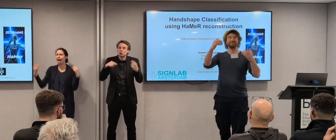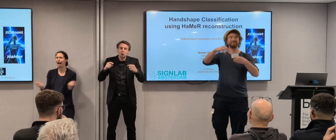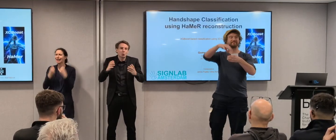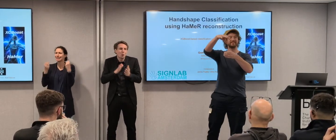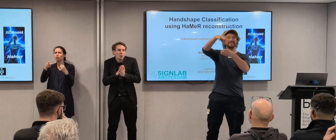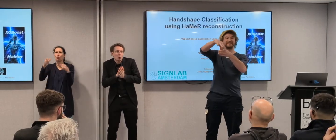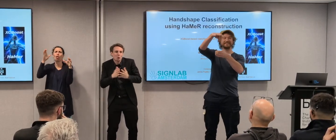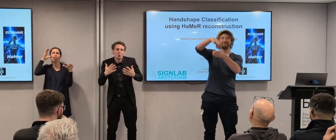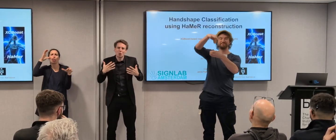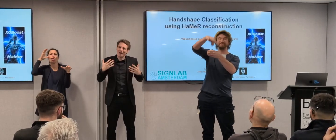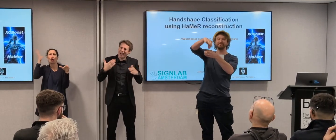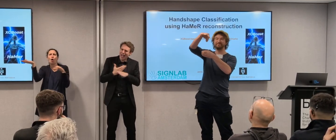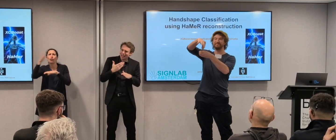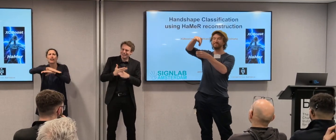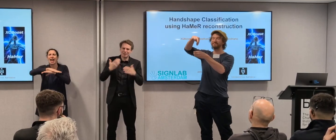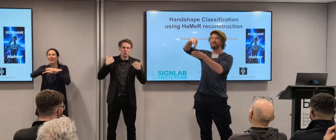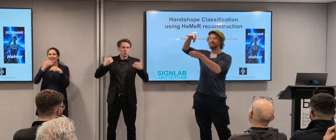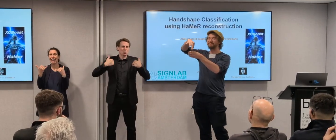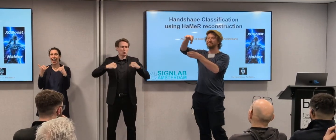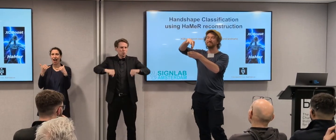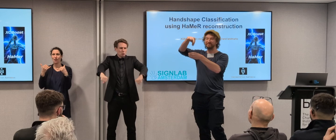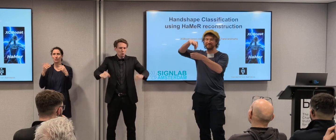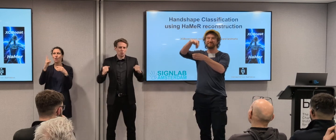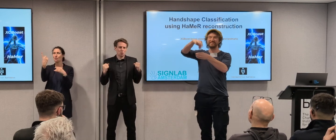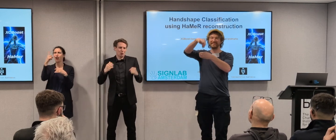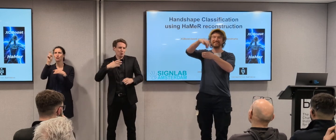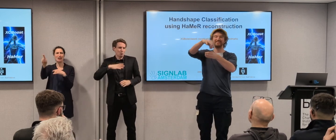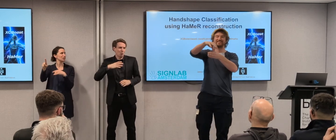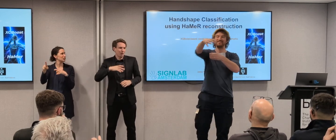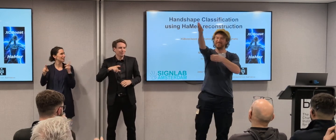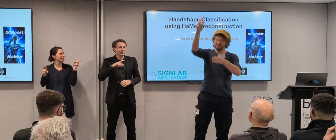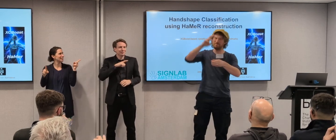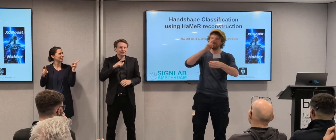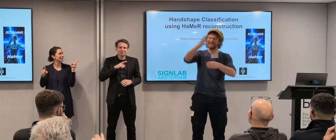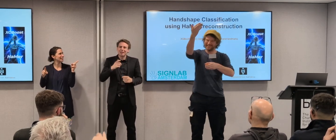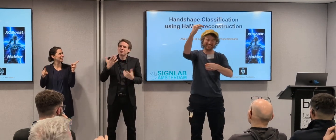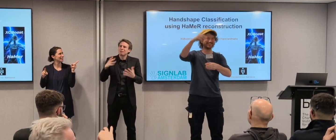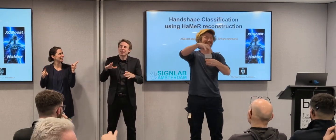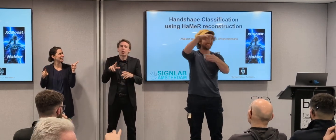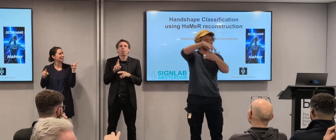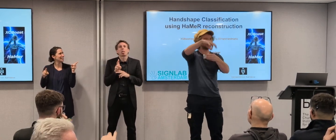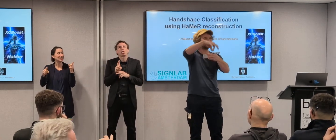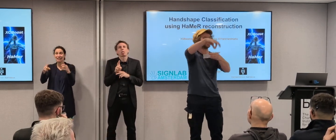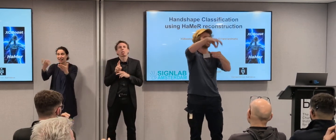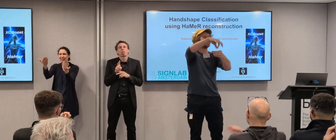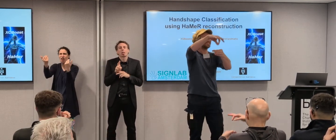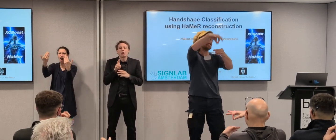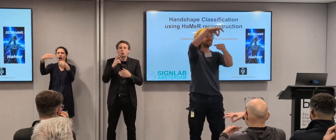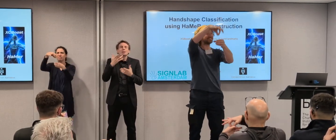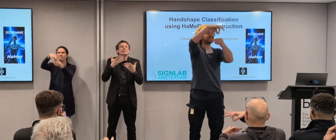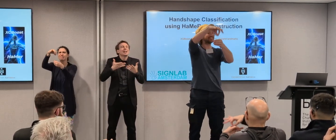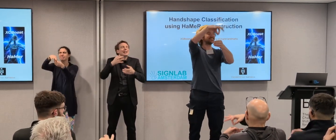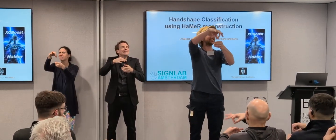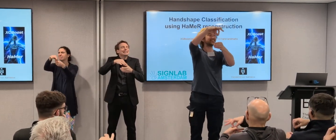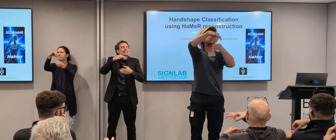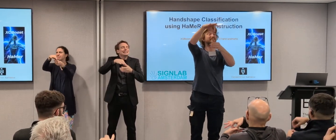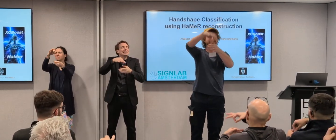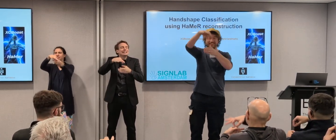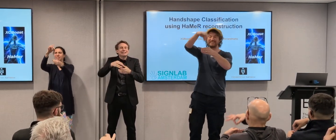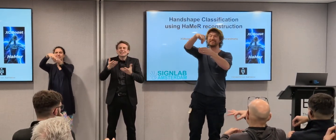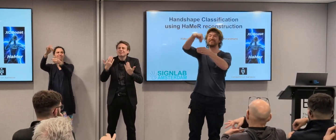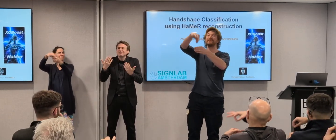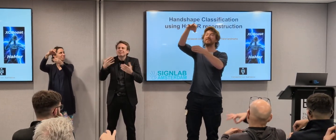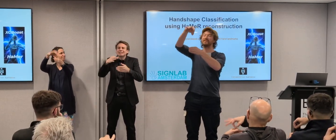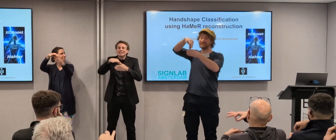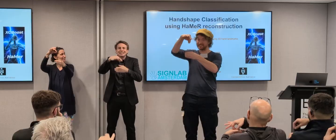day. So just one question. This is the sign for T. Just try to sign with me. This is the sign for